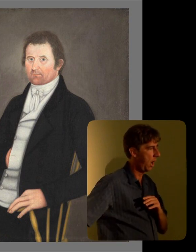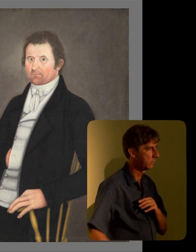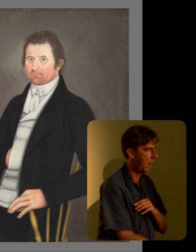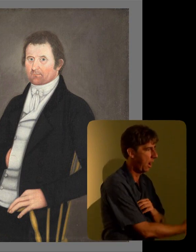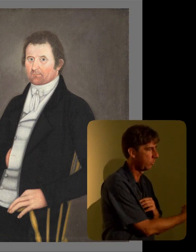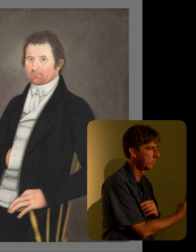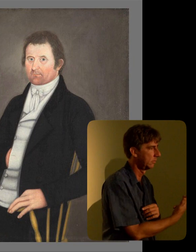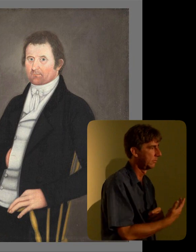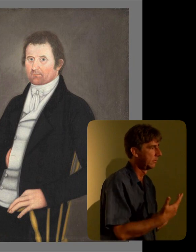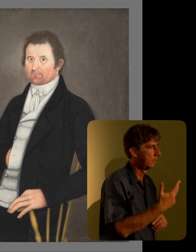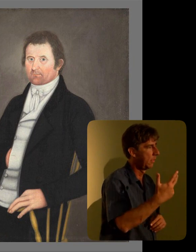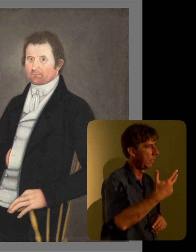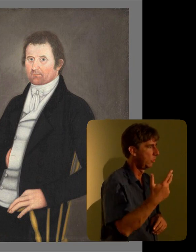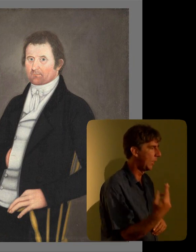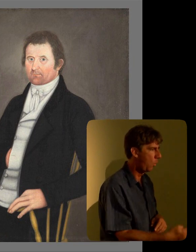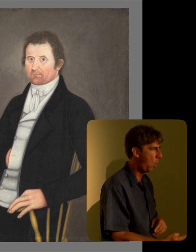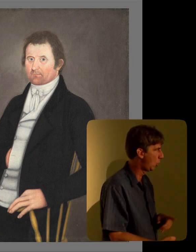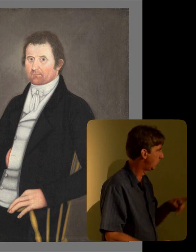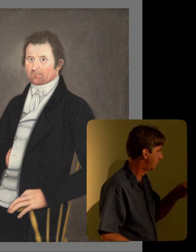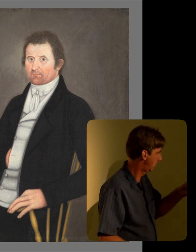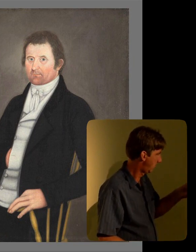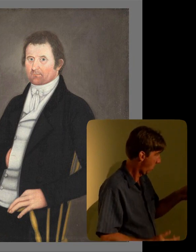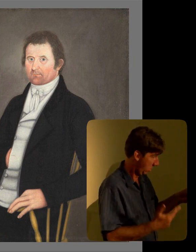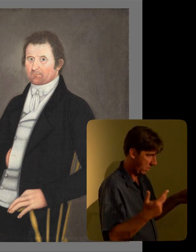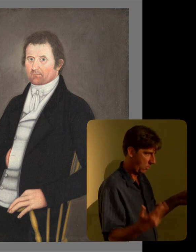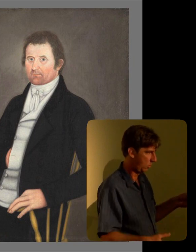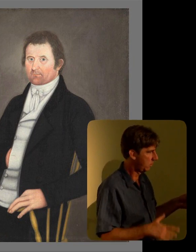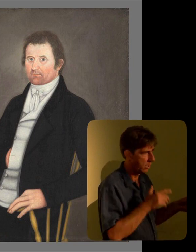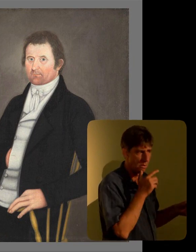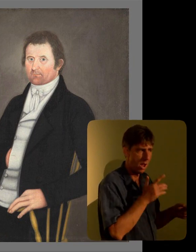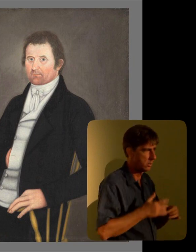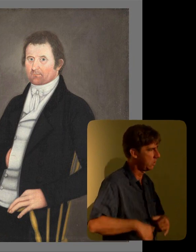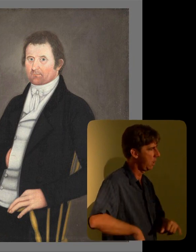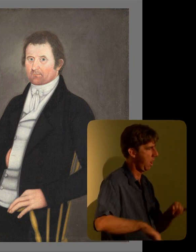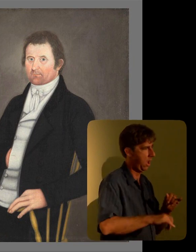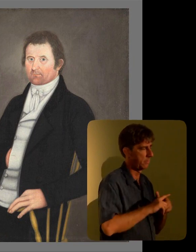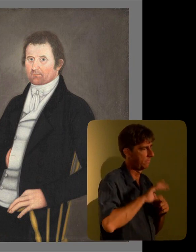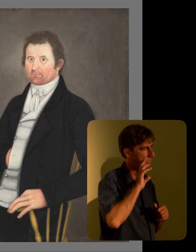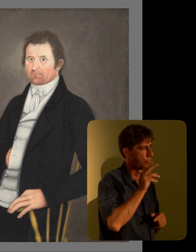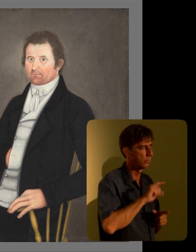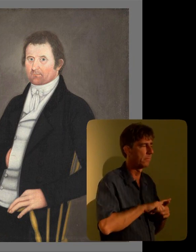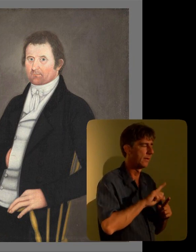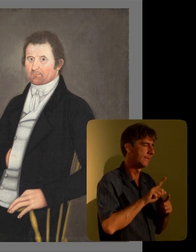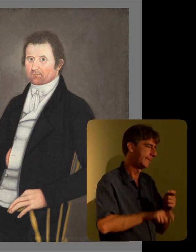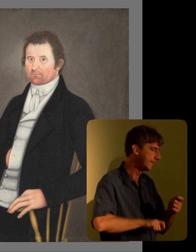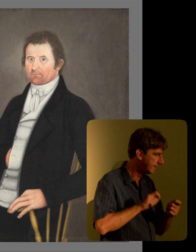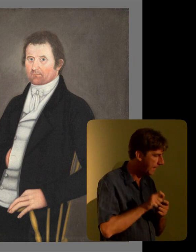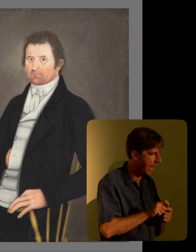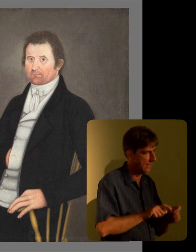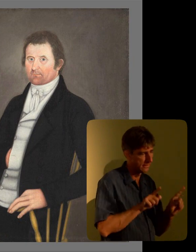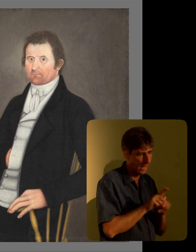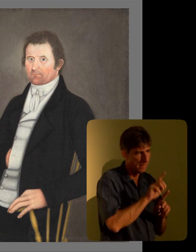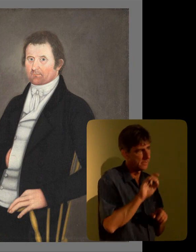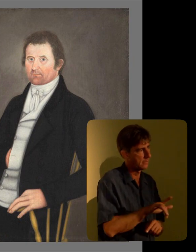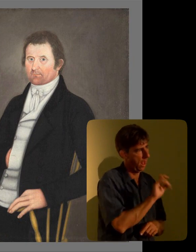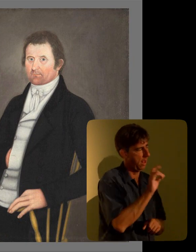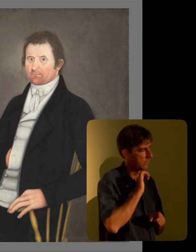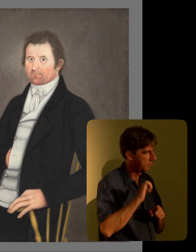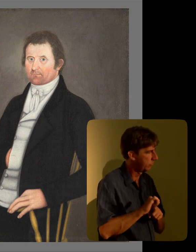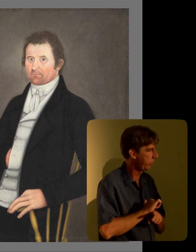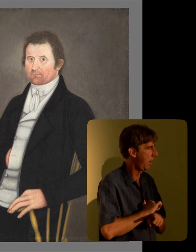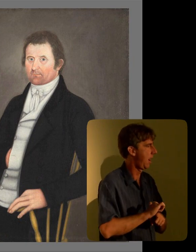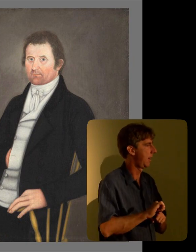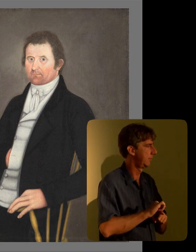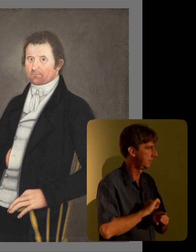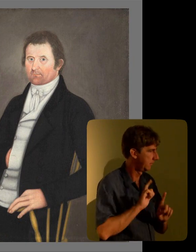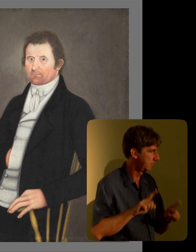composition is not common for Brewster. But it is, again, done in the very same style that he's been practicing all along and just seems